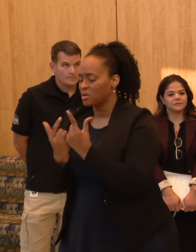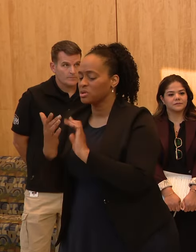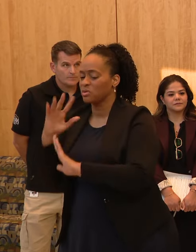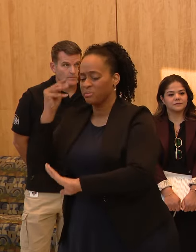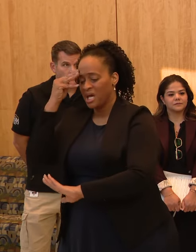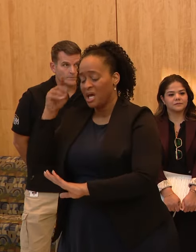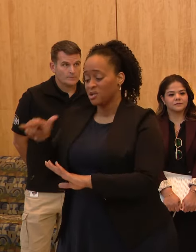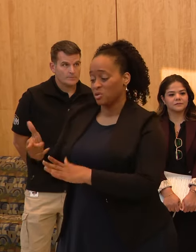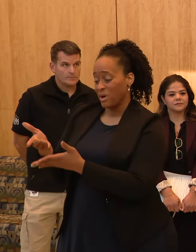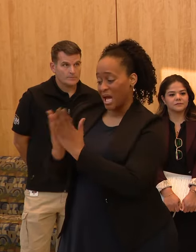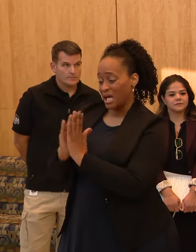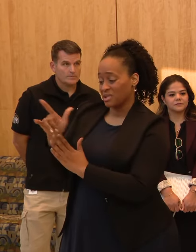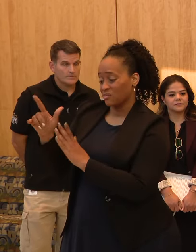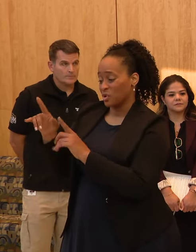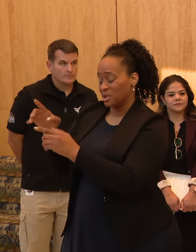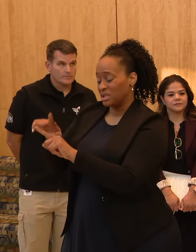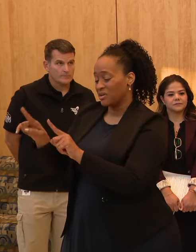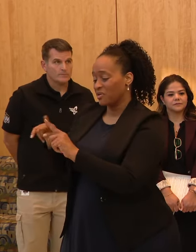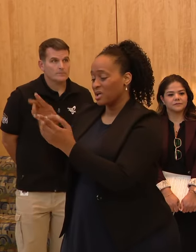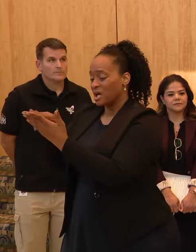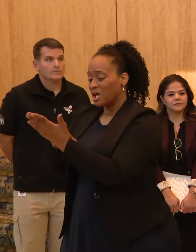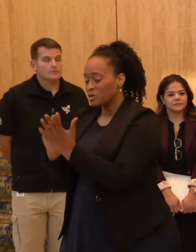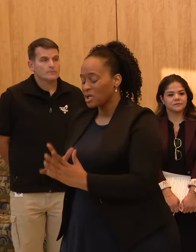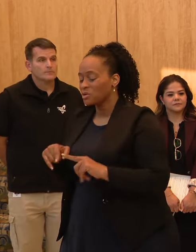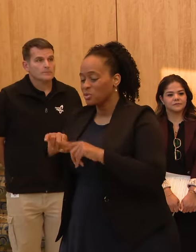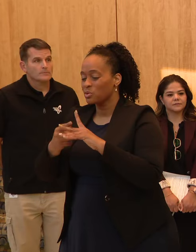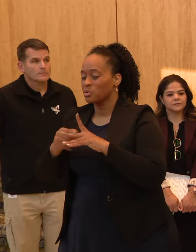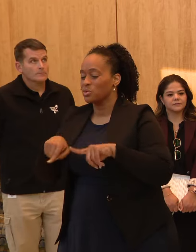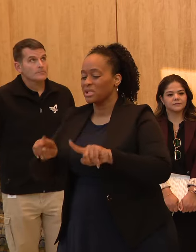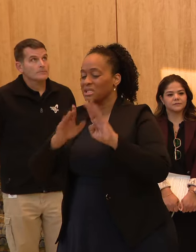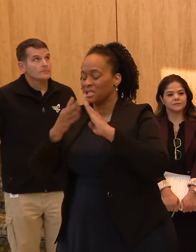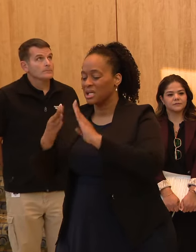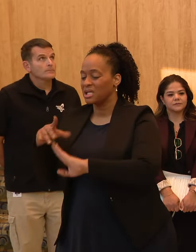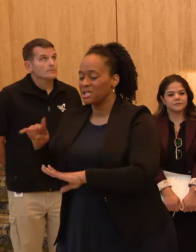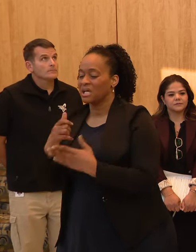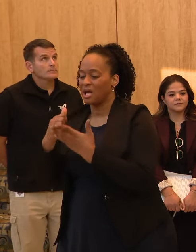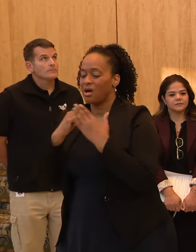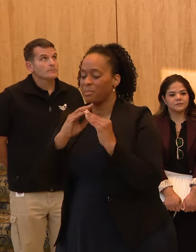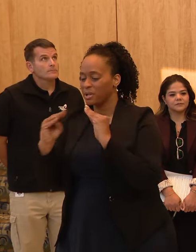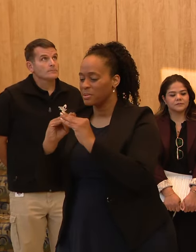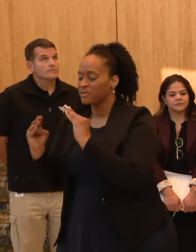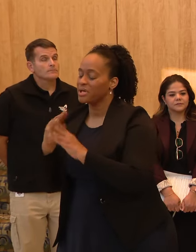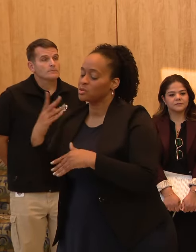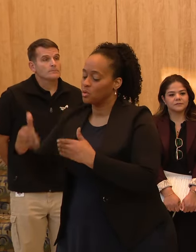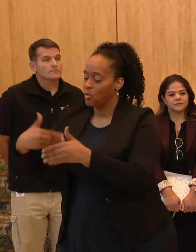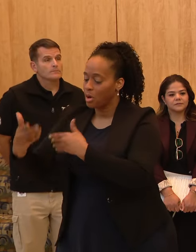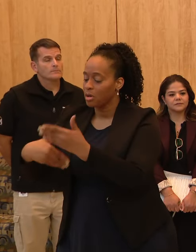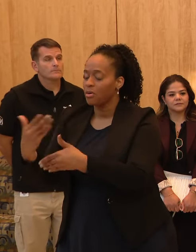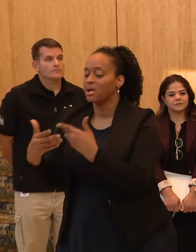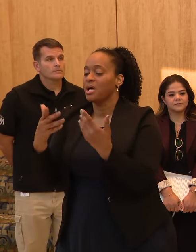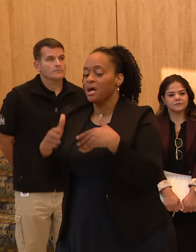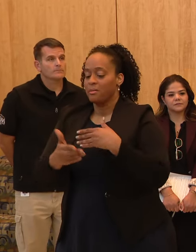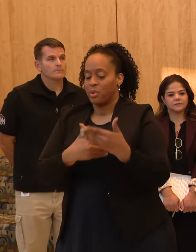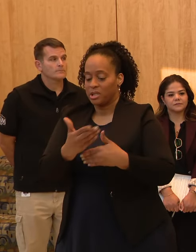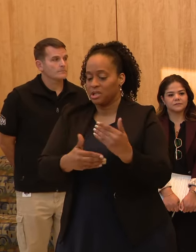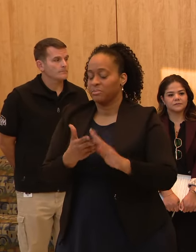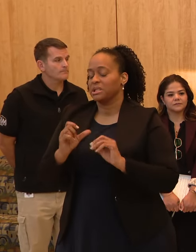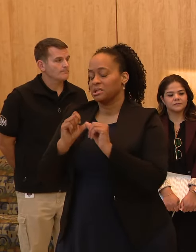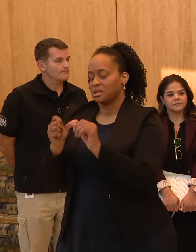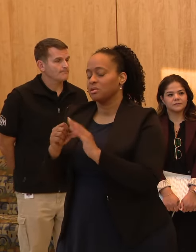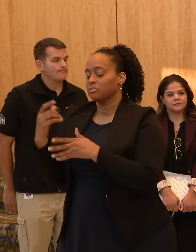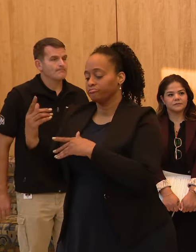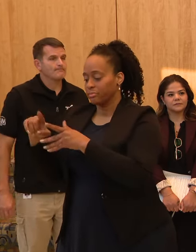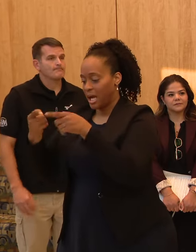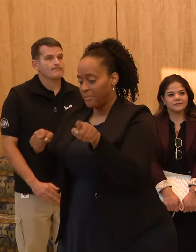additional contractors throughout the city to come and help expedite a number of those repairs. That's something that's an ongoing process, but continues to ramp up.